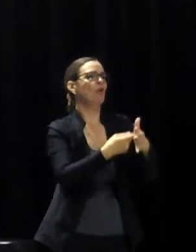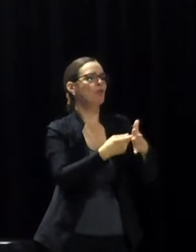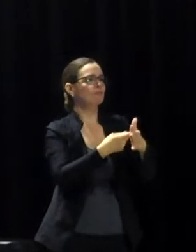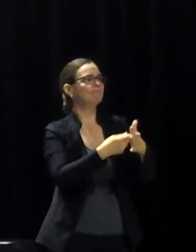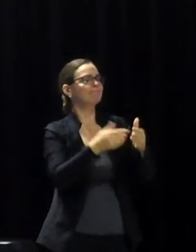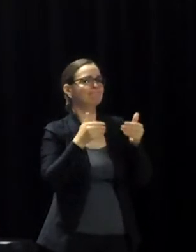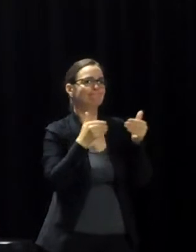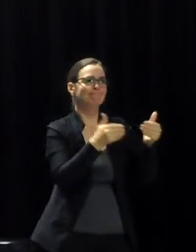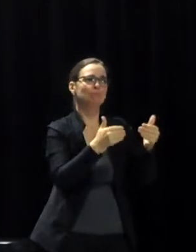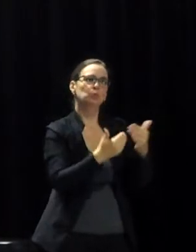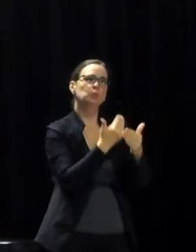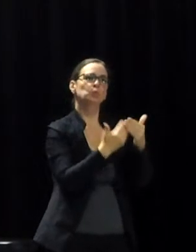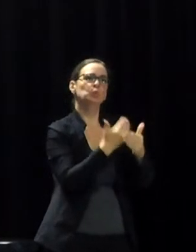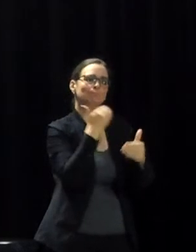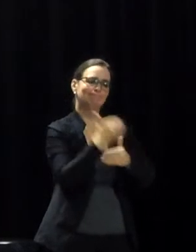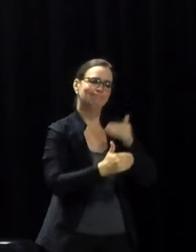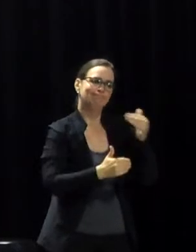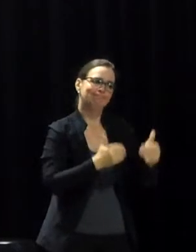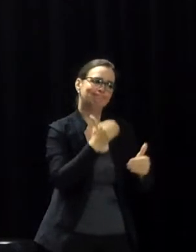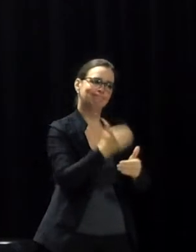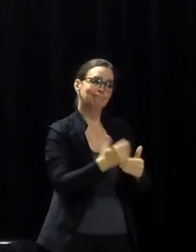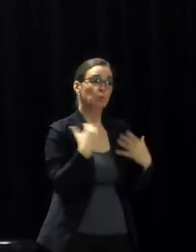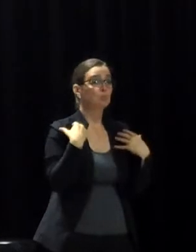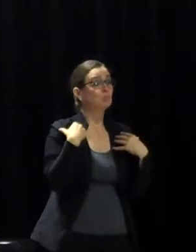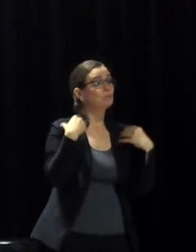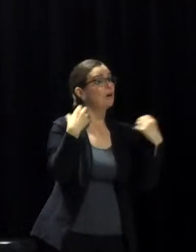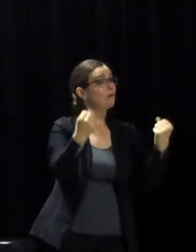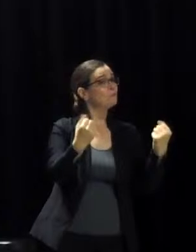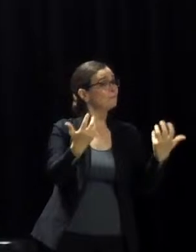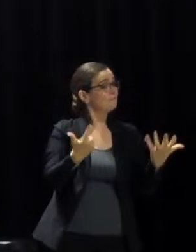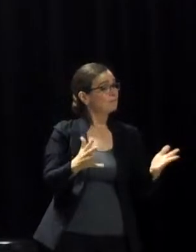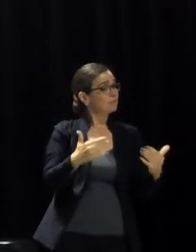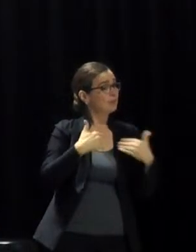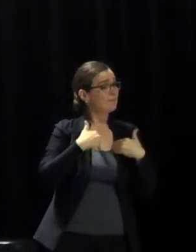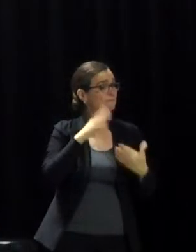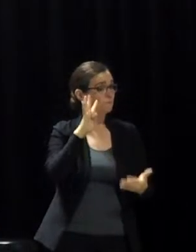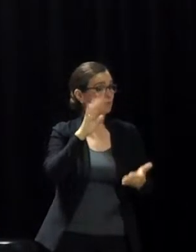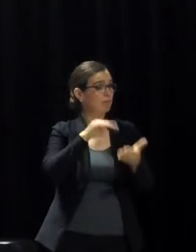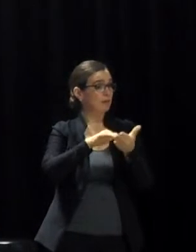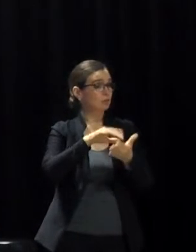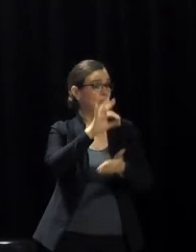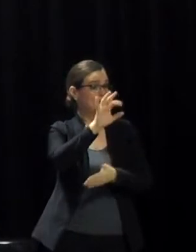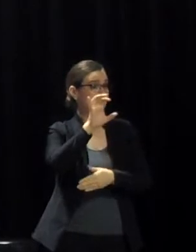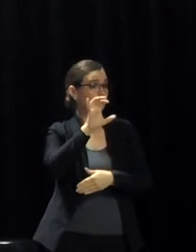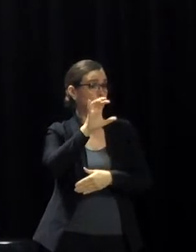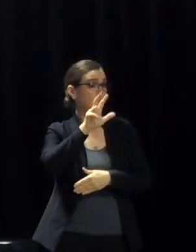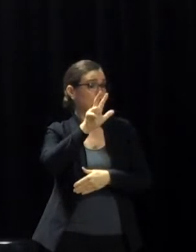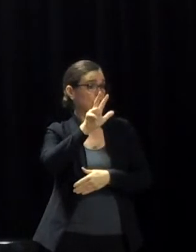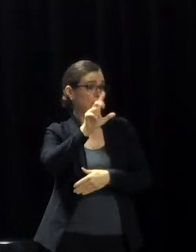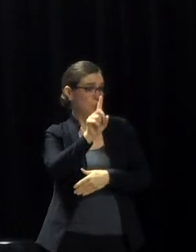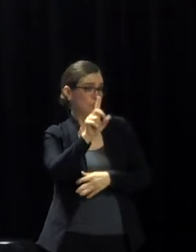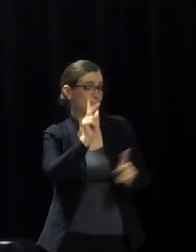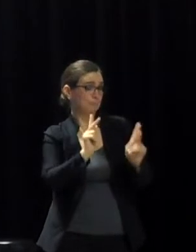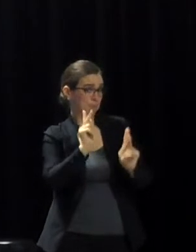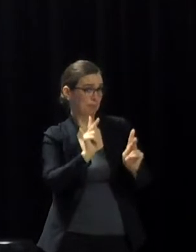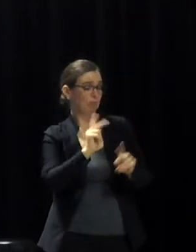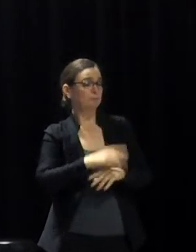at recoveries, we've had 4,391 people who've recovered, and